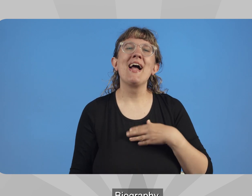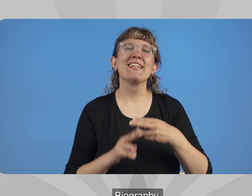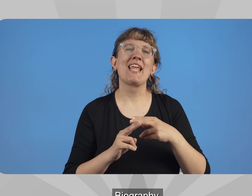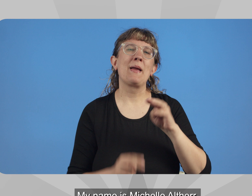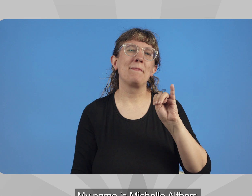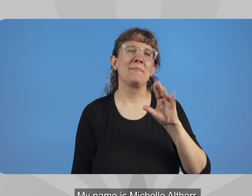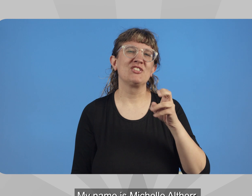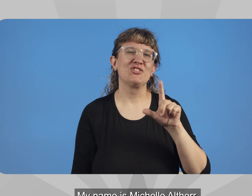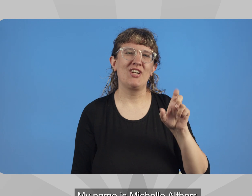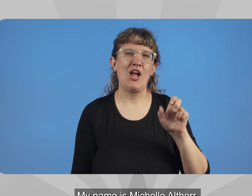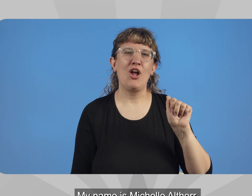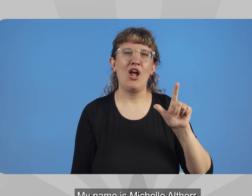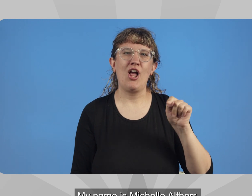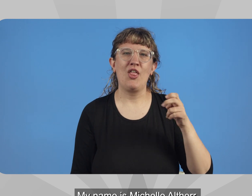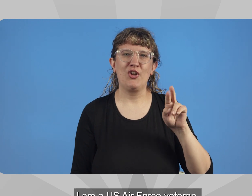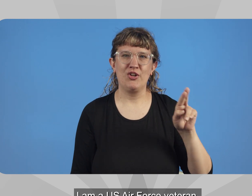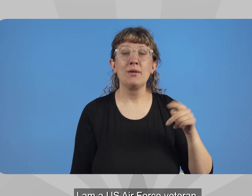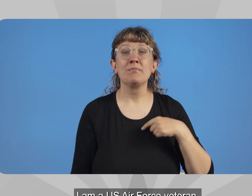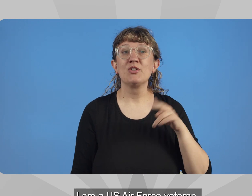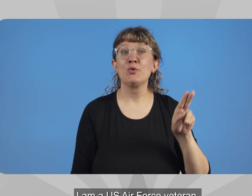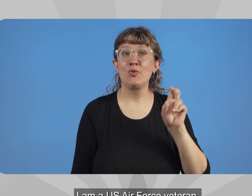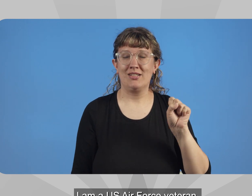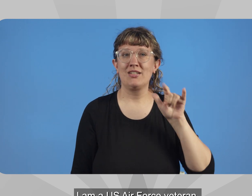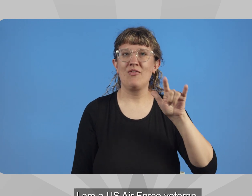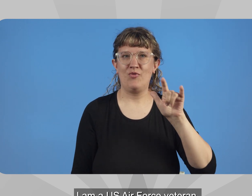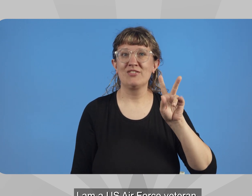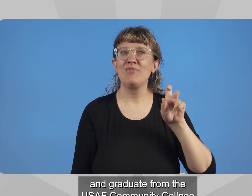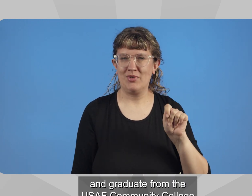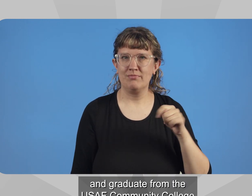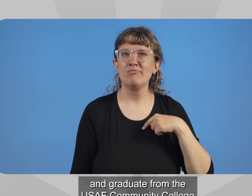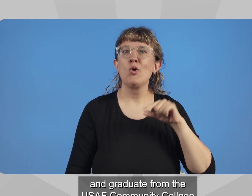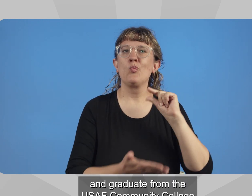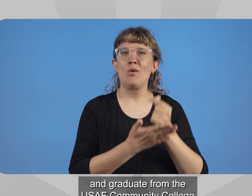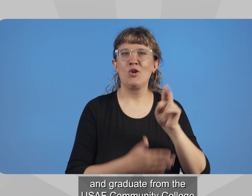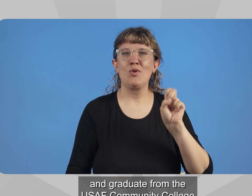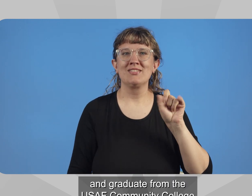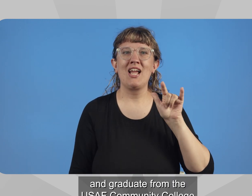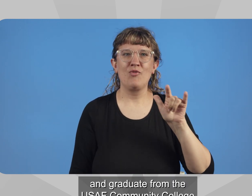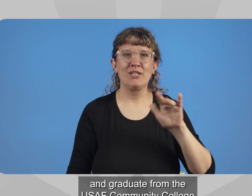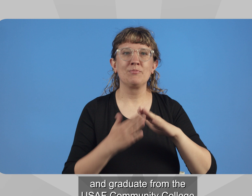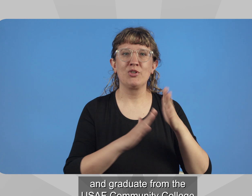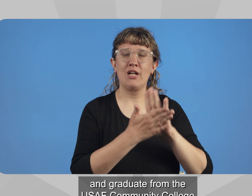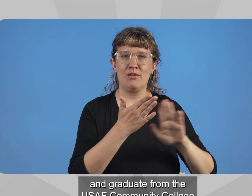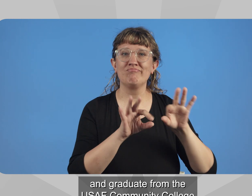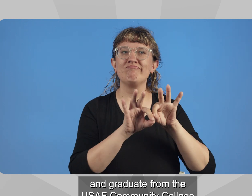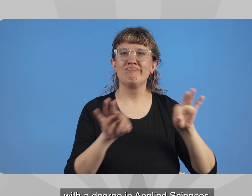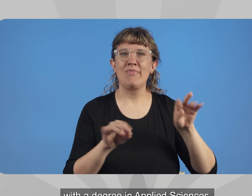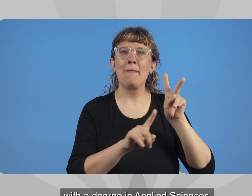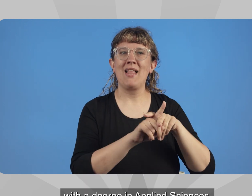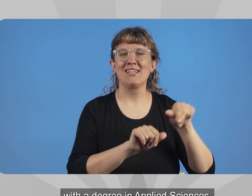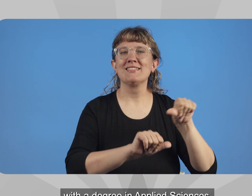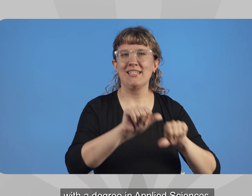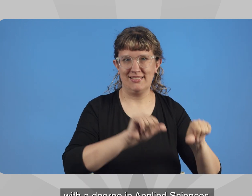Biography. My name is Michele Altherr. I am a U.S. Air Force veteran and graduate from the USAF Community College